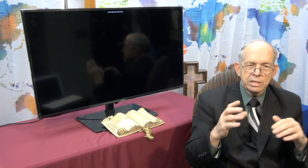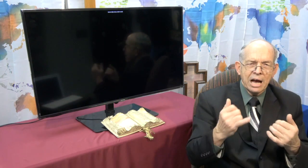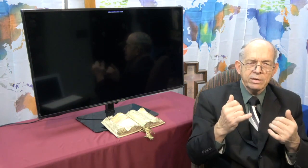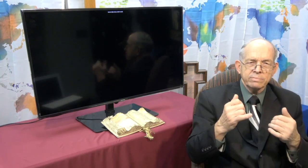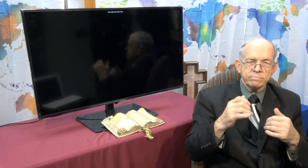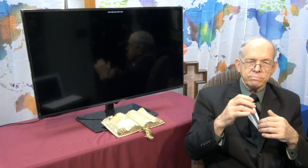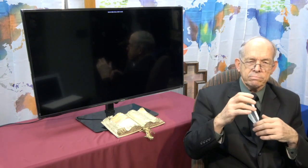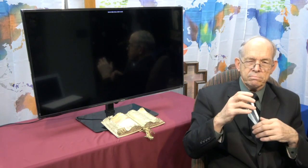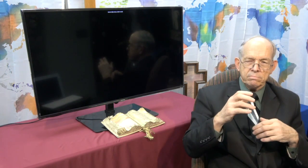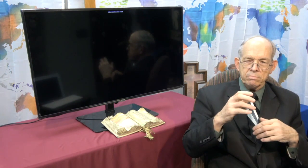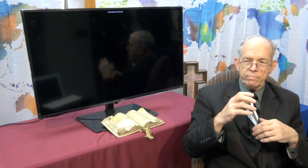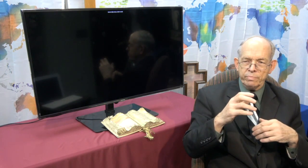Now,